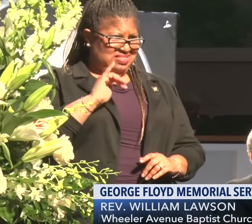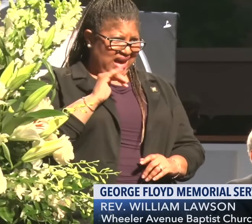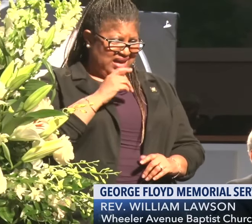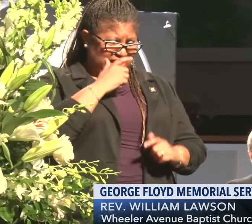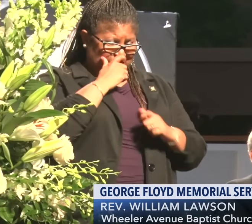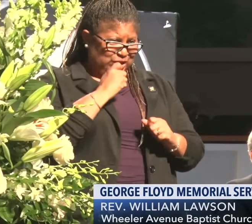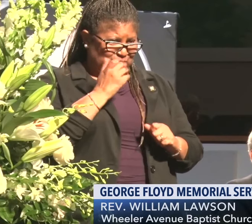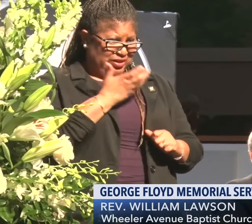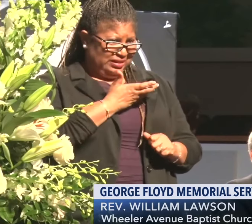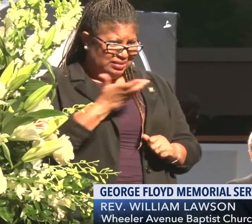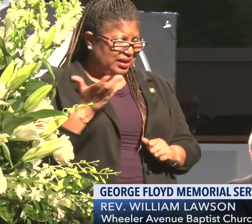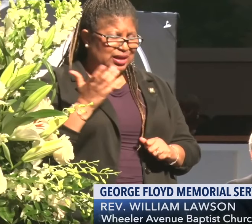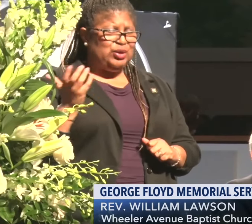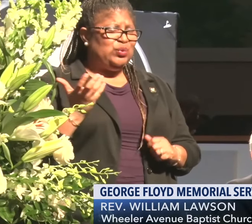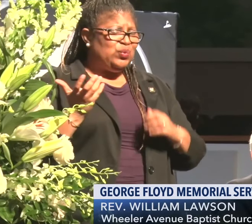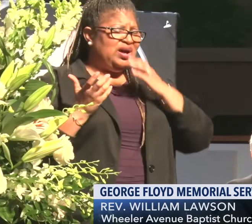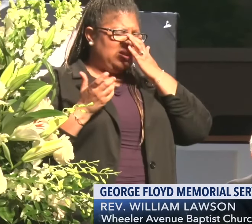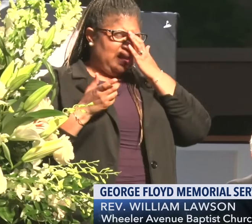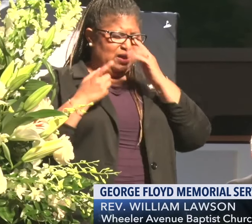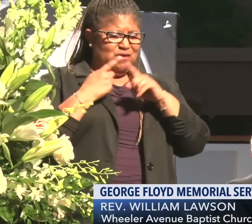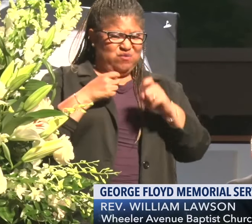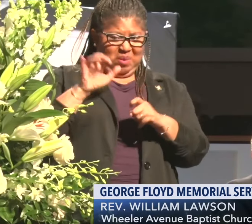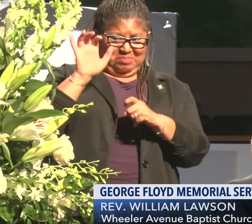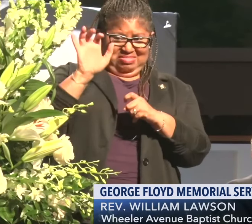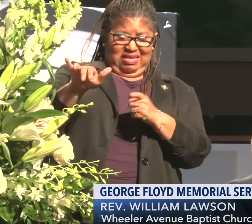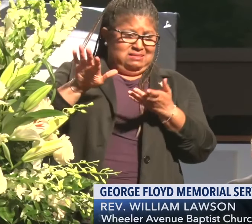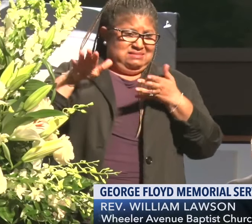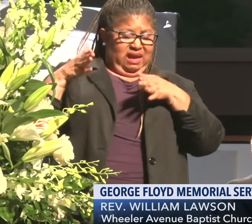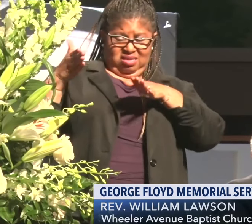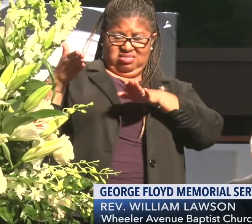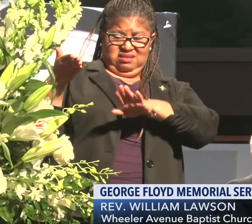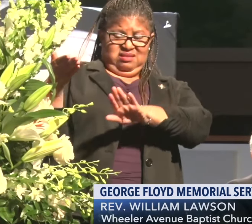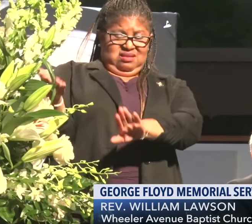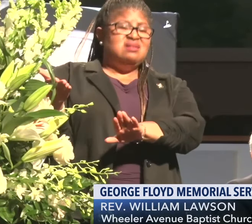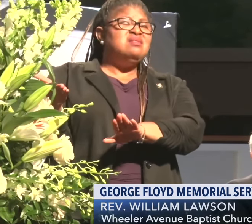is that from that death